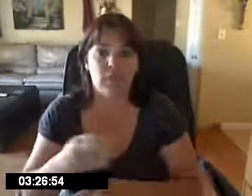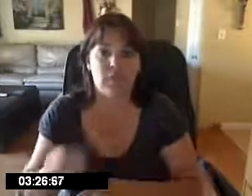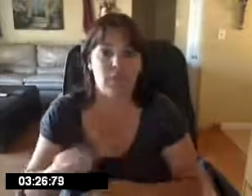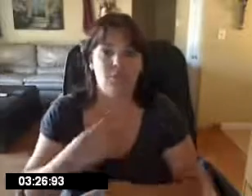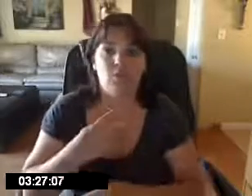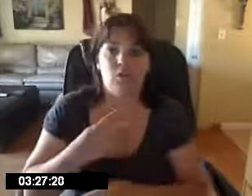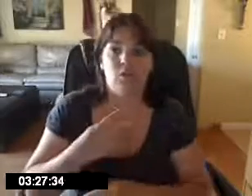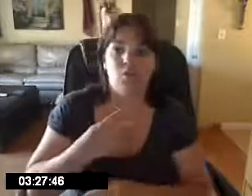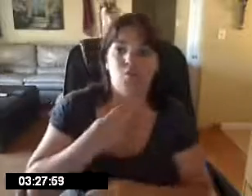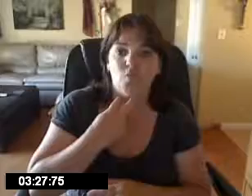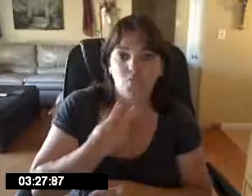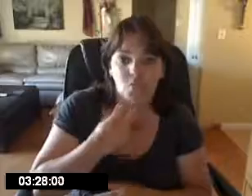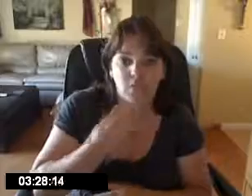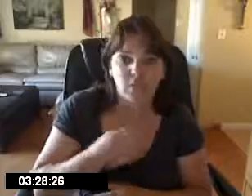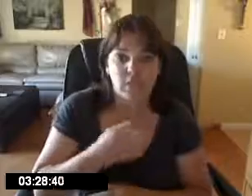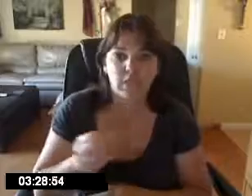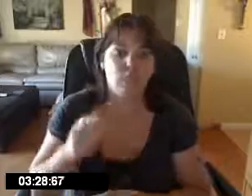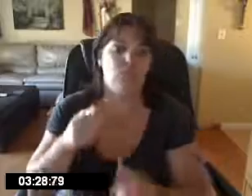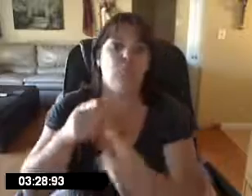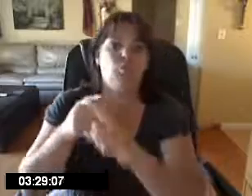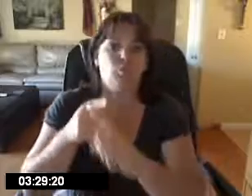of the speaker, and all of those things help you determine